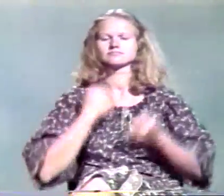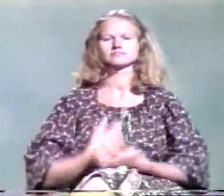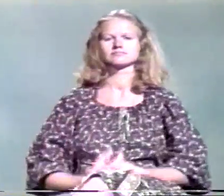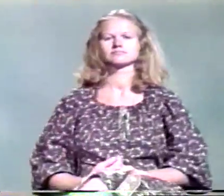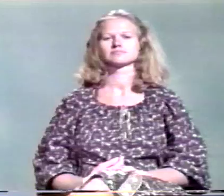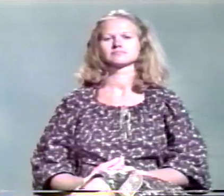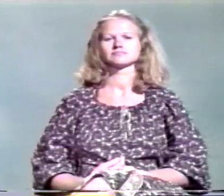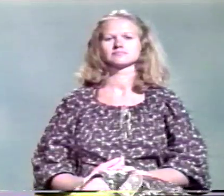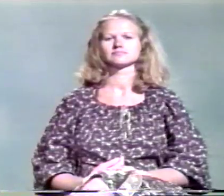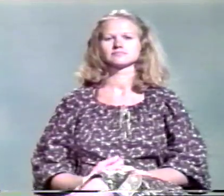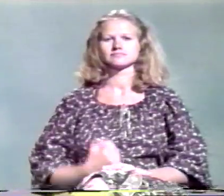To wipe one's face.